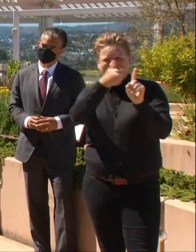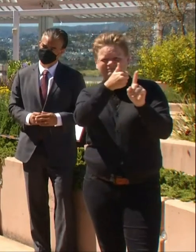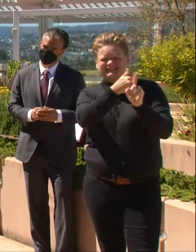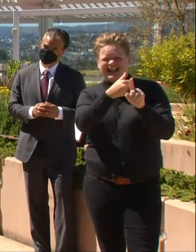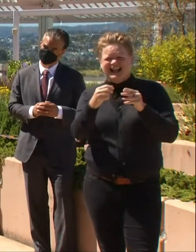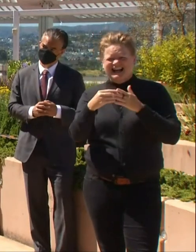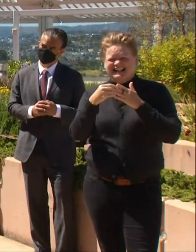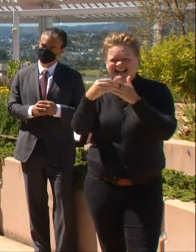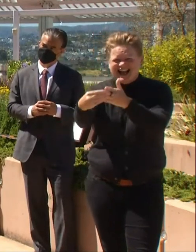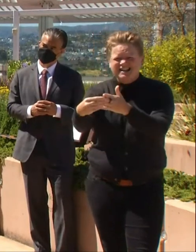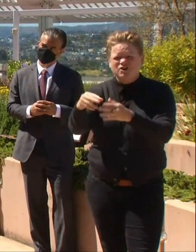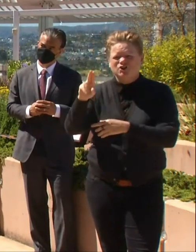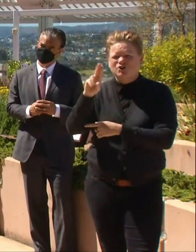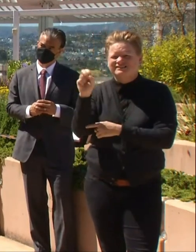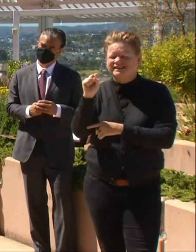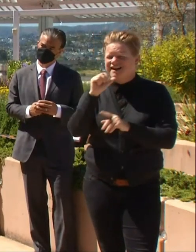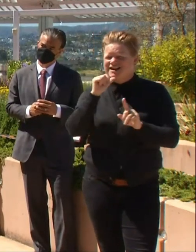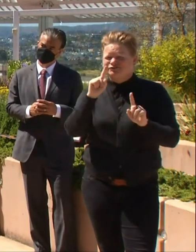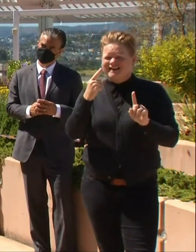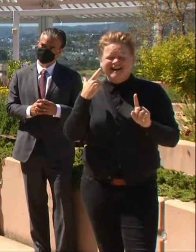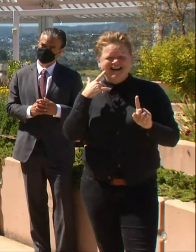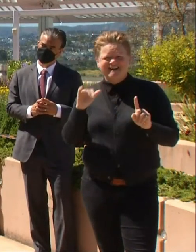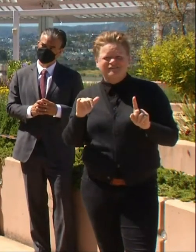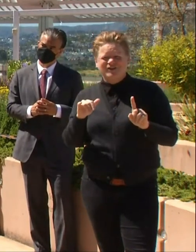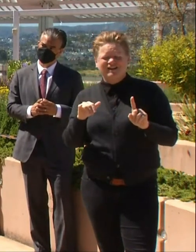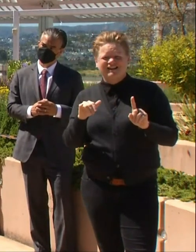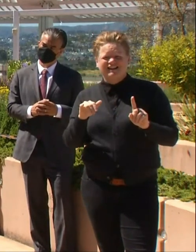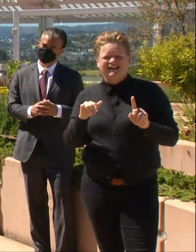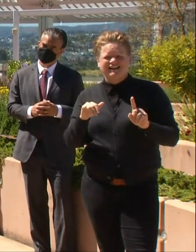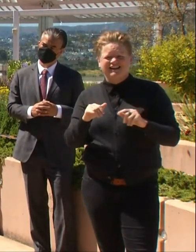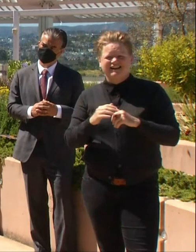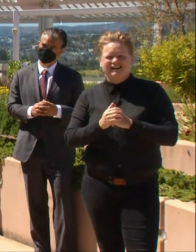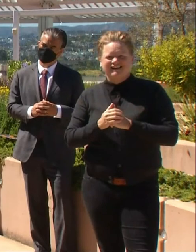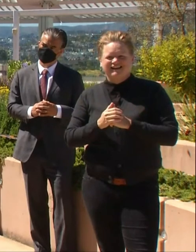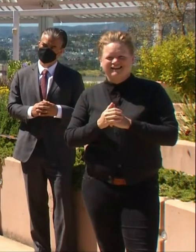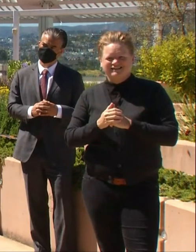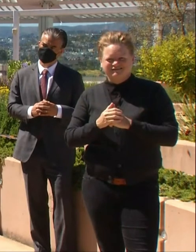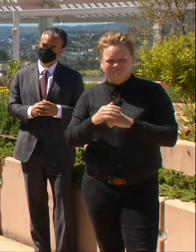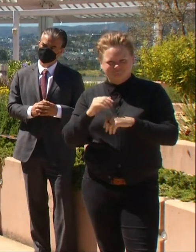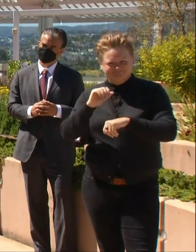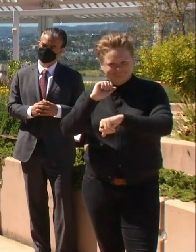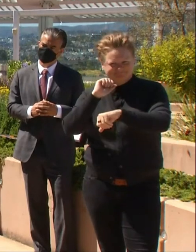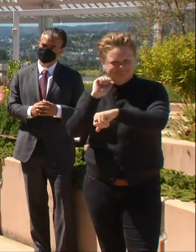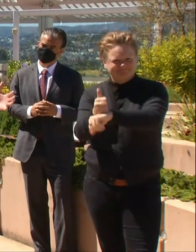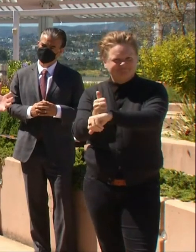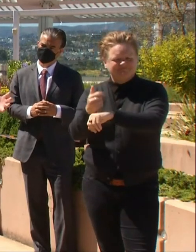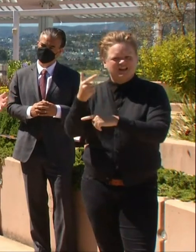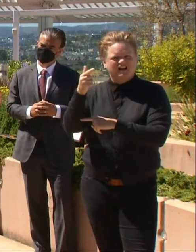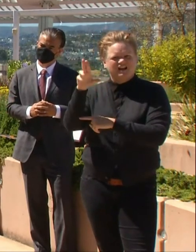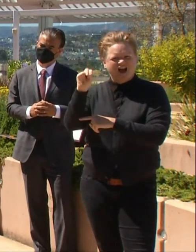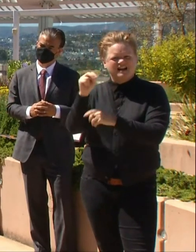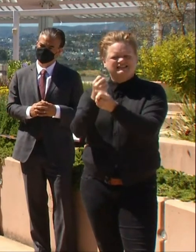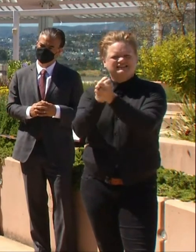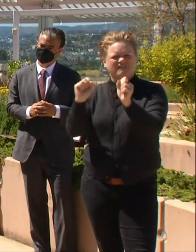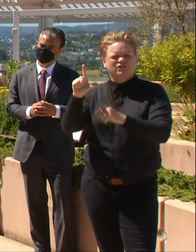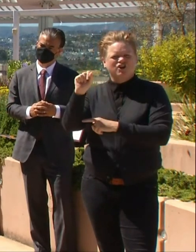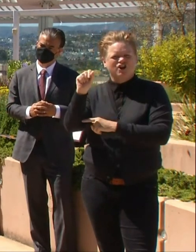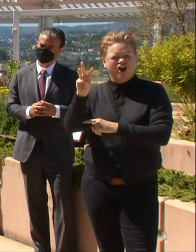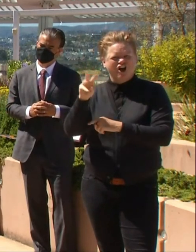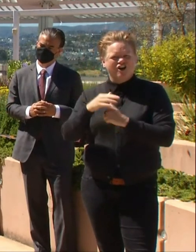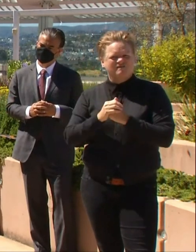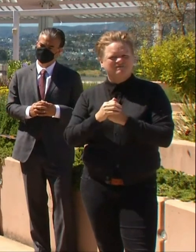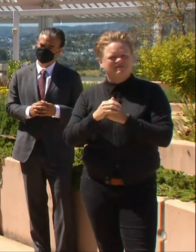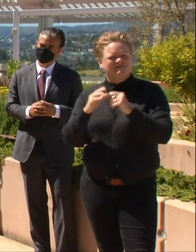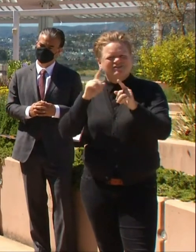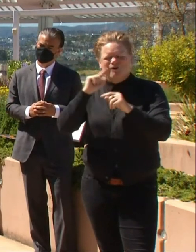California, in advancing gun safety laws. This has always been a bipartisan issue,